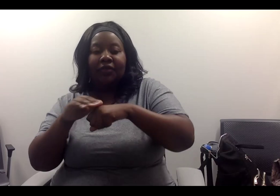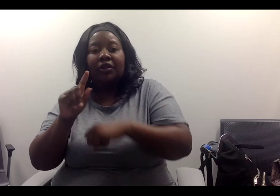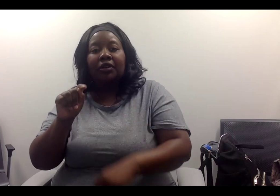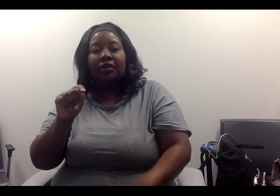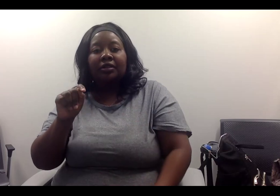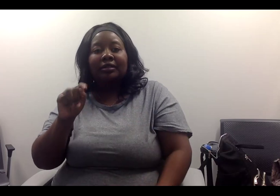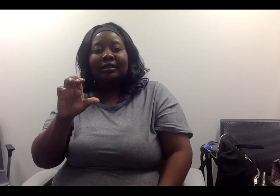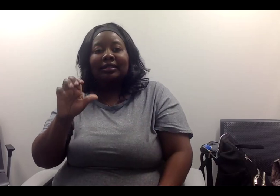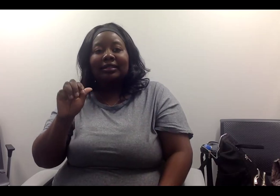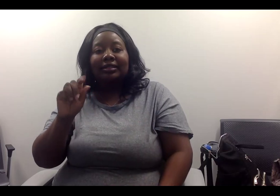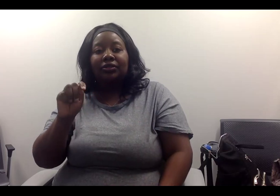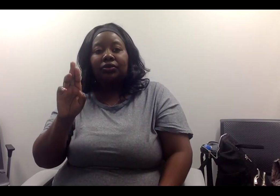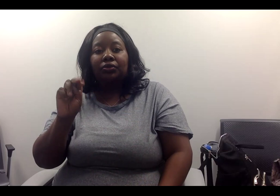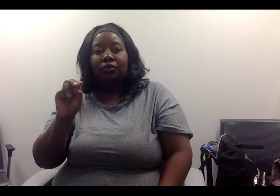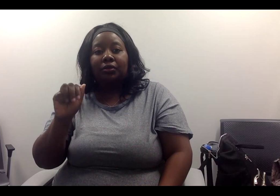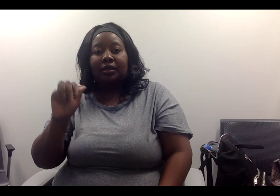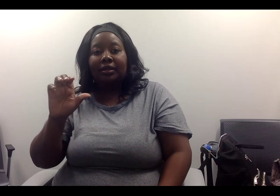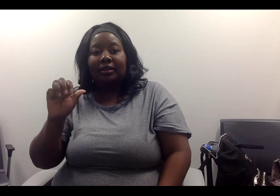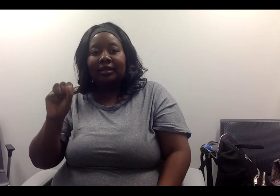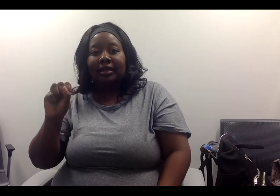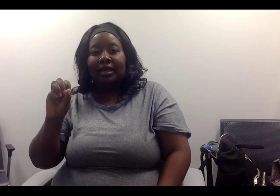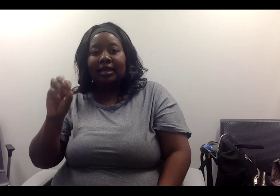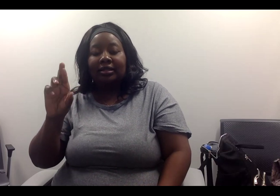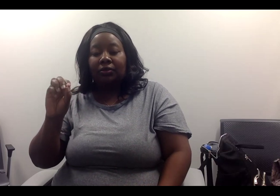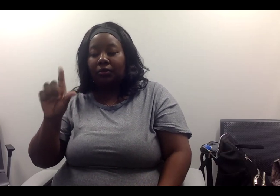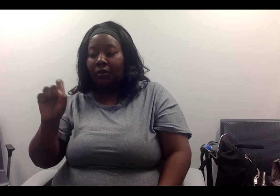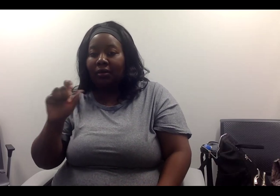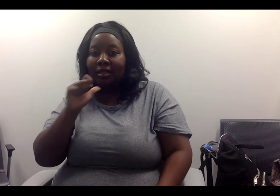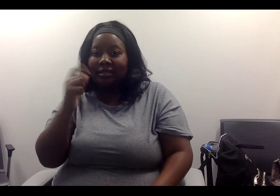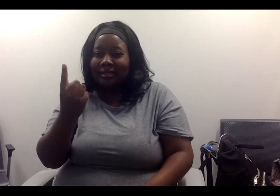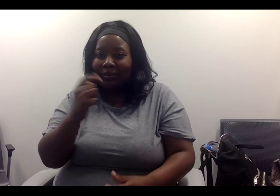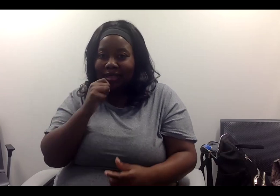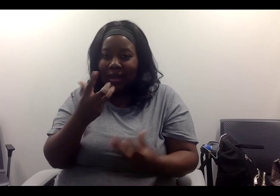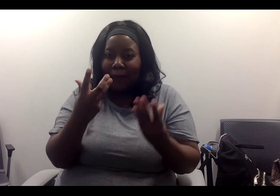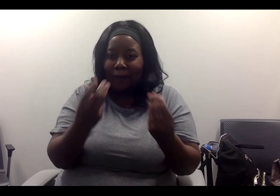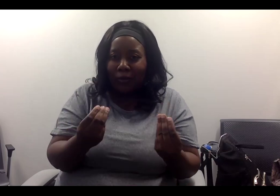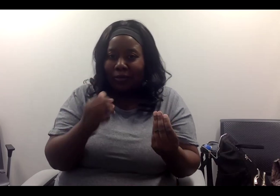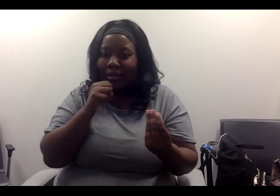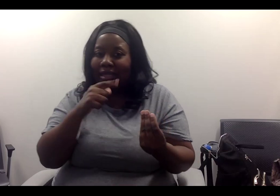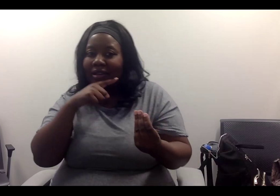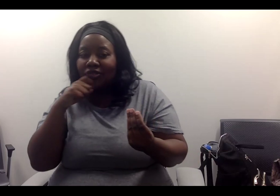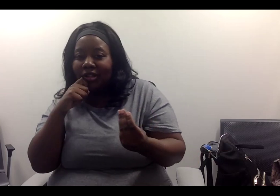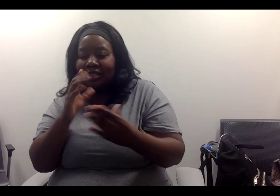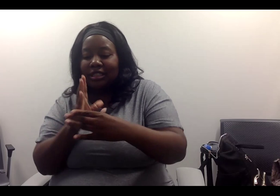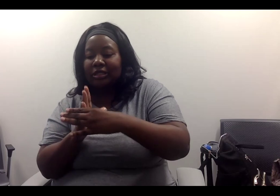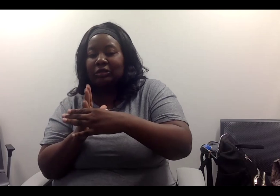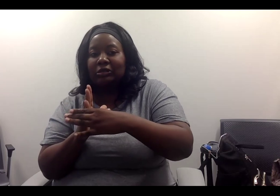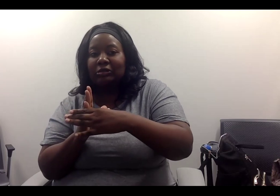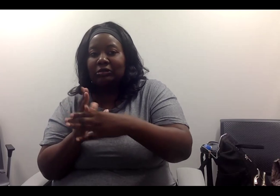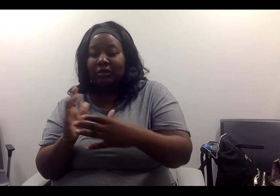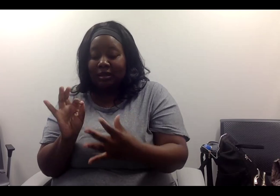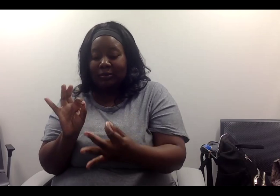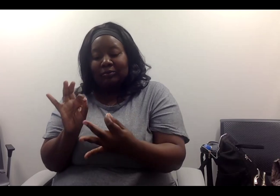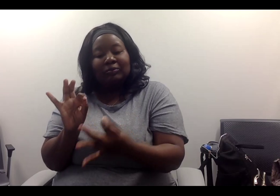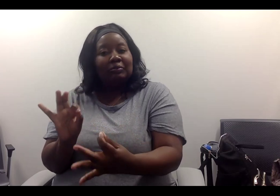or something that's very moist and not dry, but also not too soupy. And I'll have to chalk it up to beginner's luck, but this came